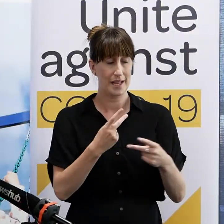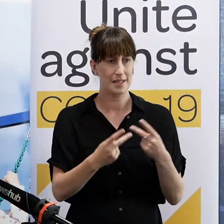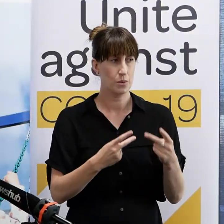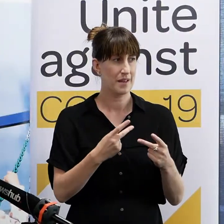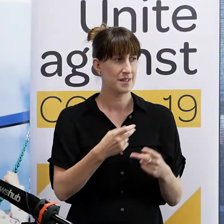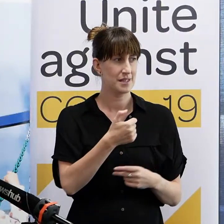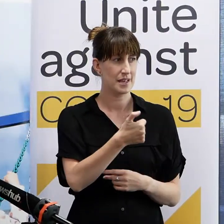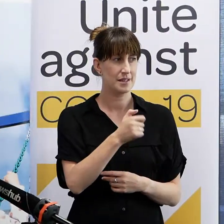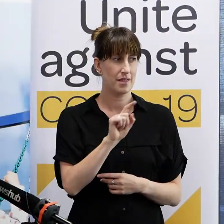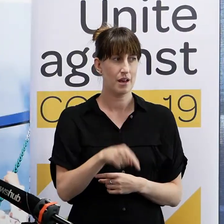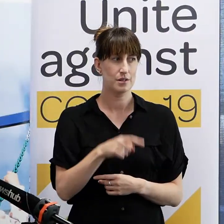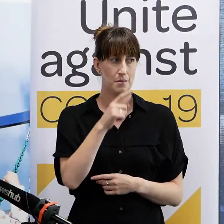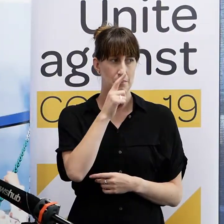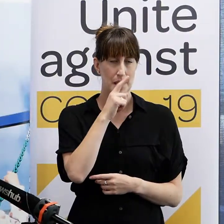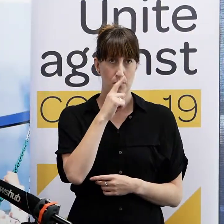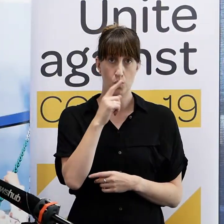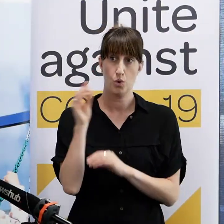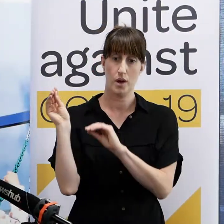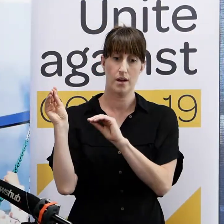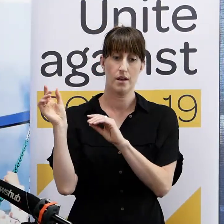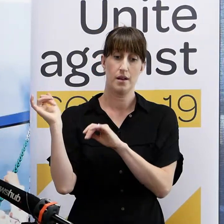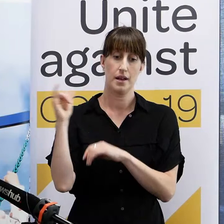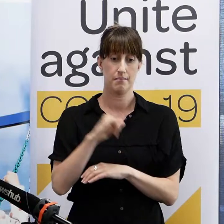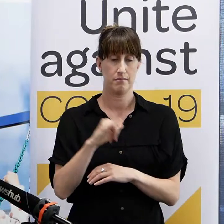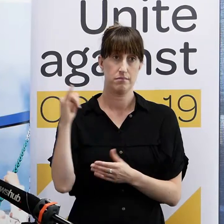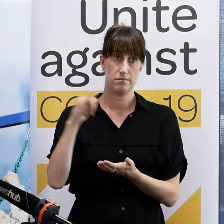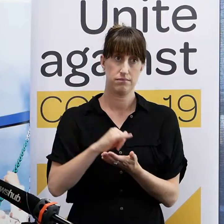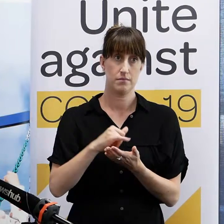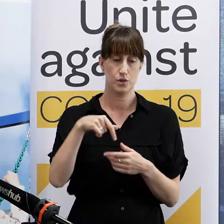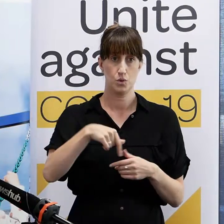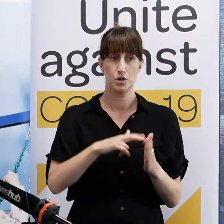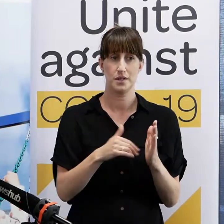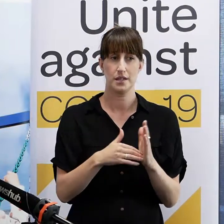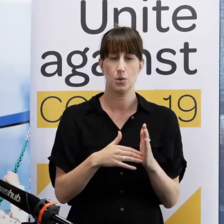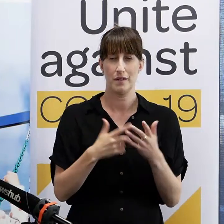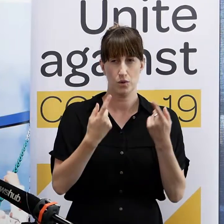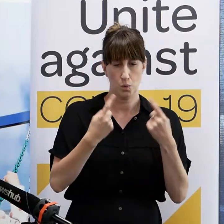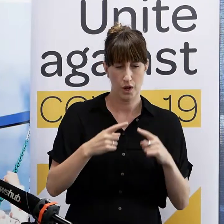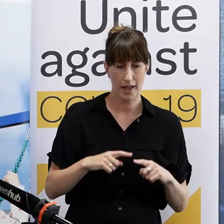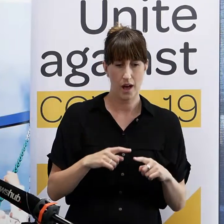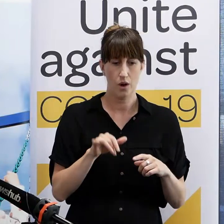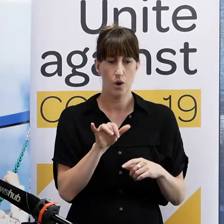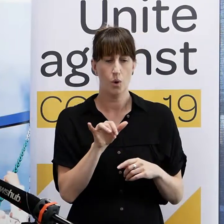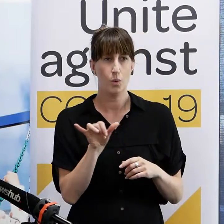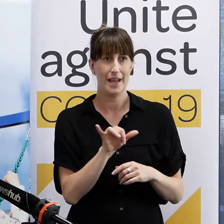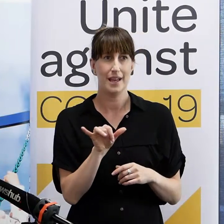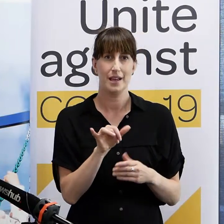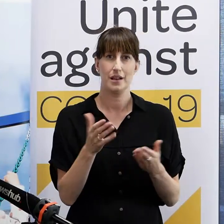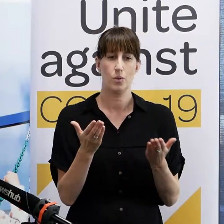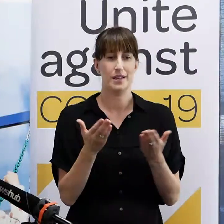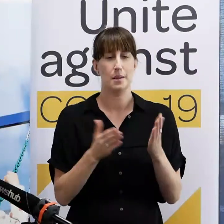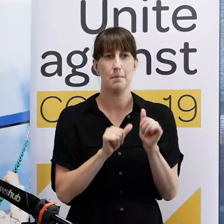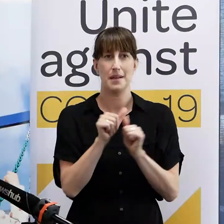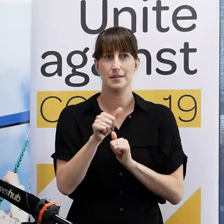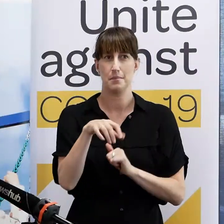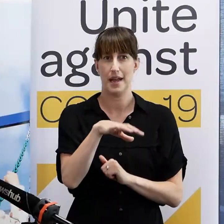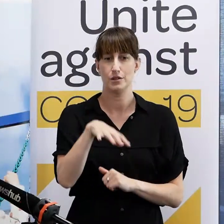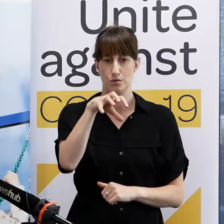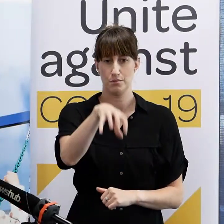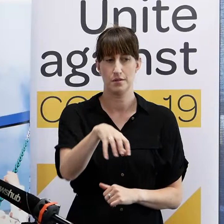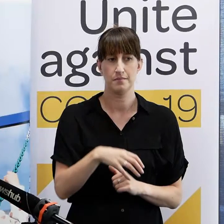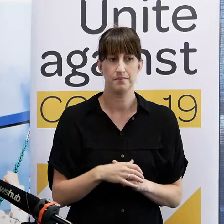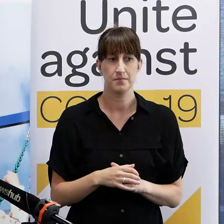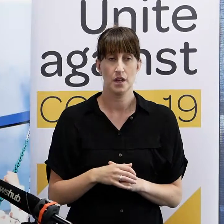our system, and we have to move them to where facilities are available at the time. So he was moved as part of a flight down to